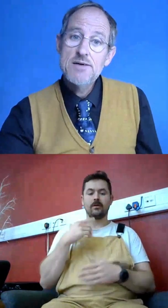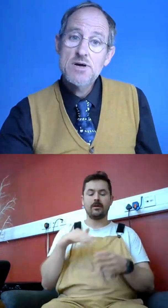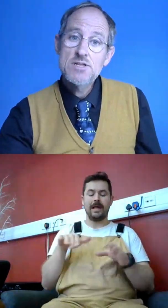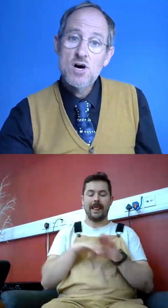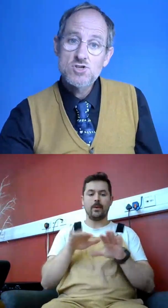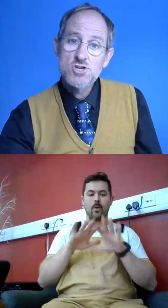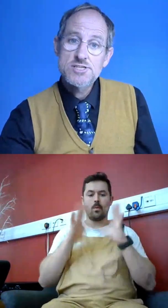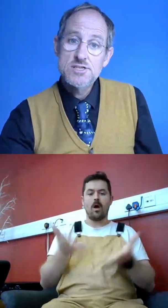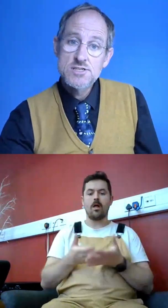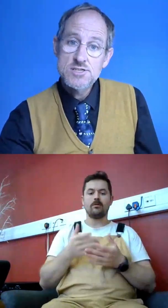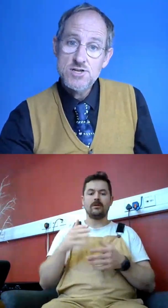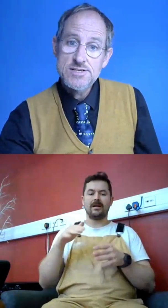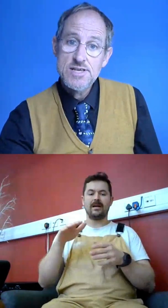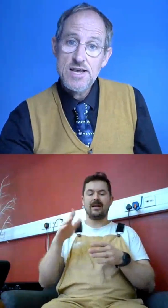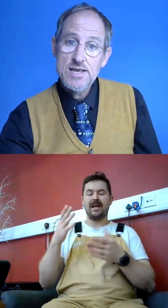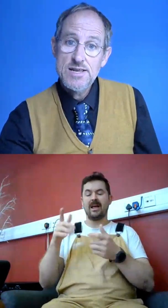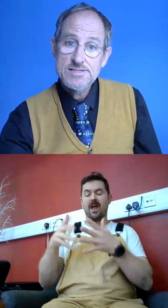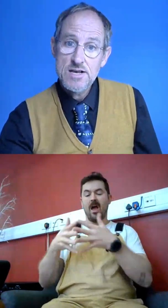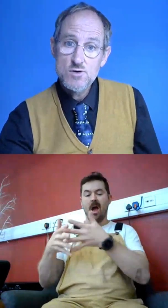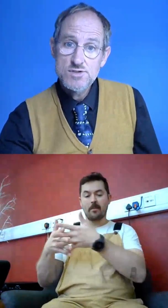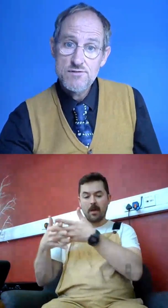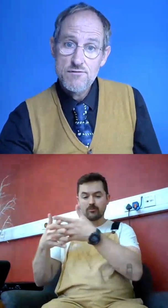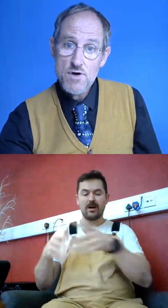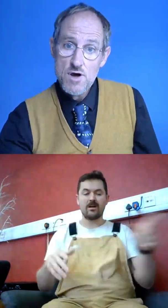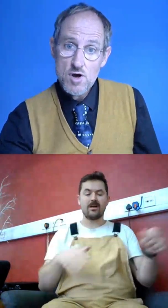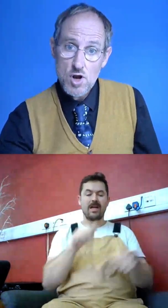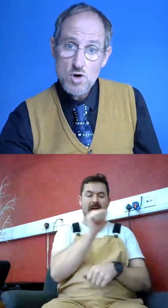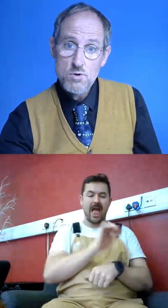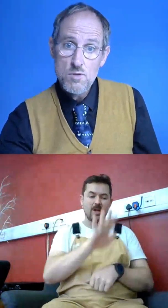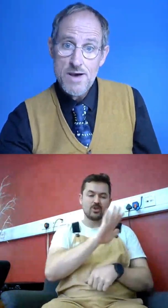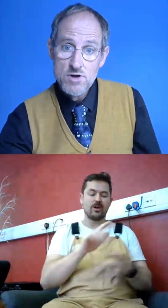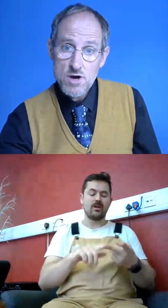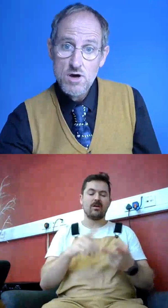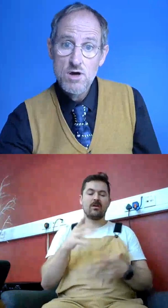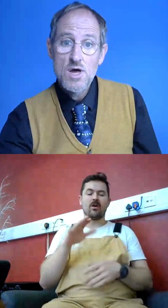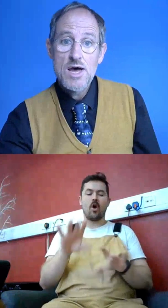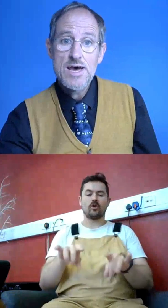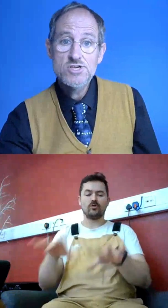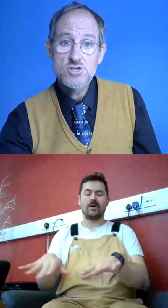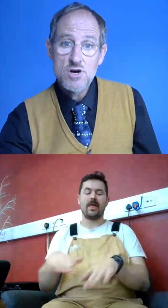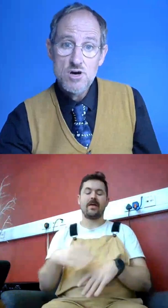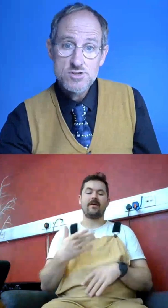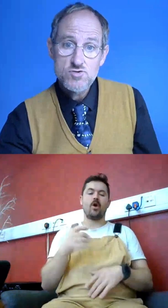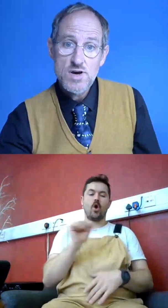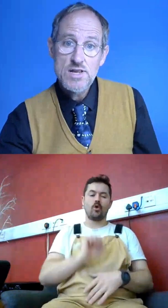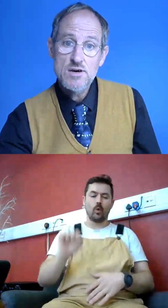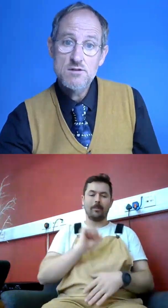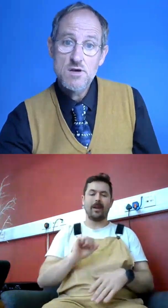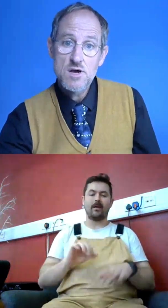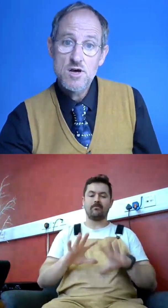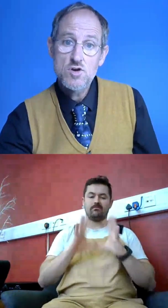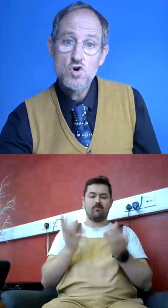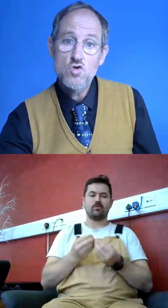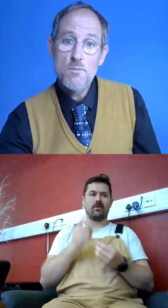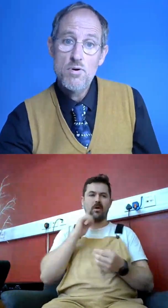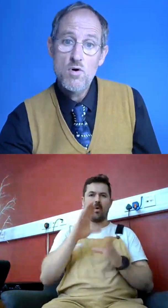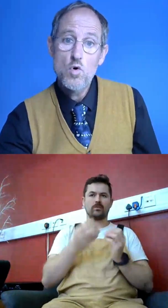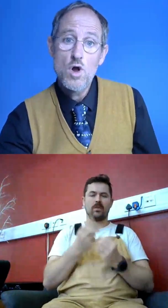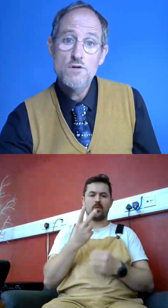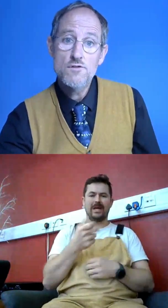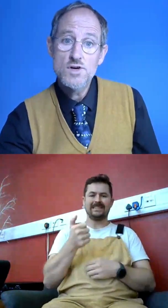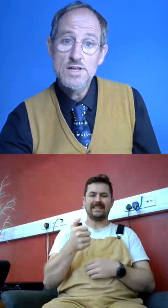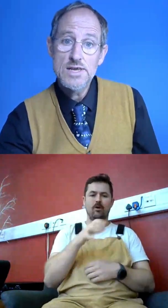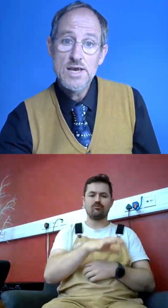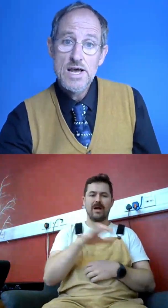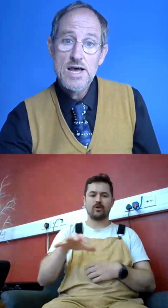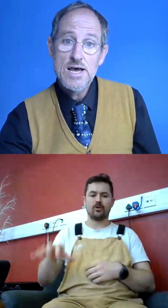Yes, not just London. It is inclusive of global America, Asia, Australia, Europe,